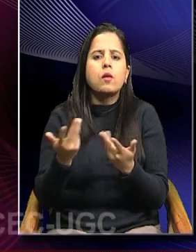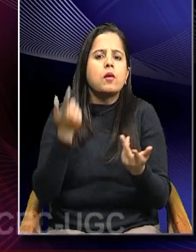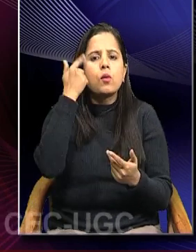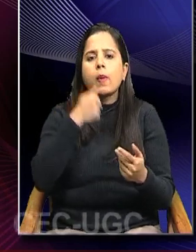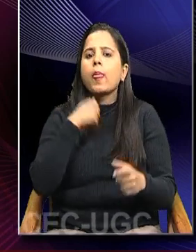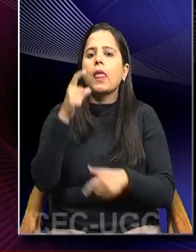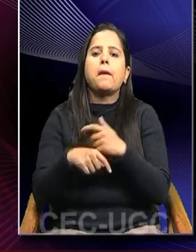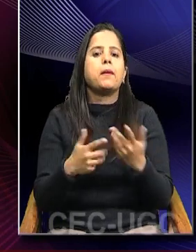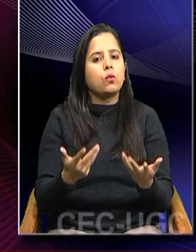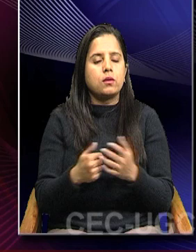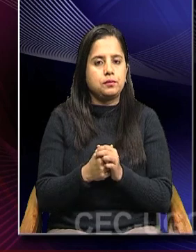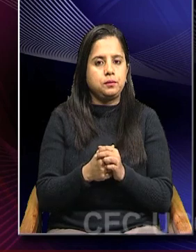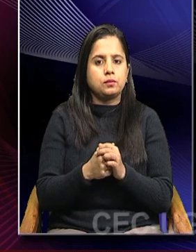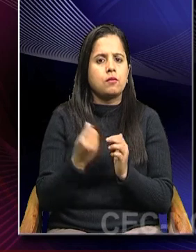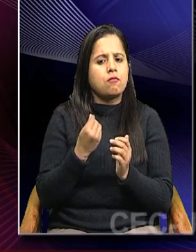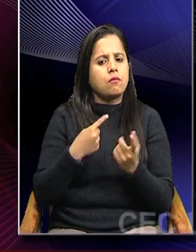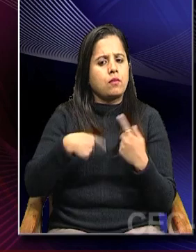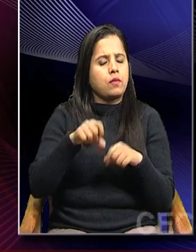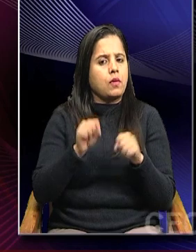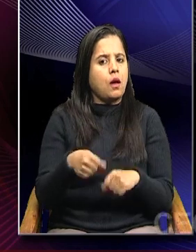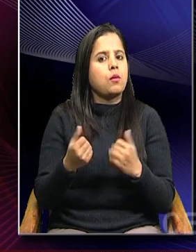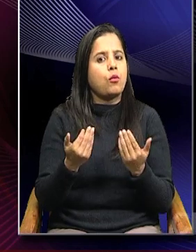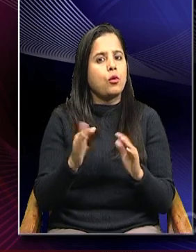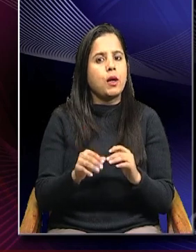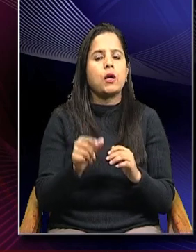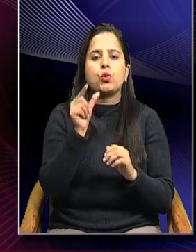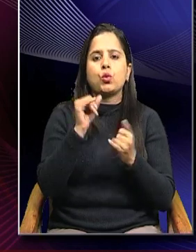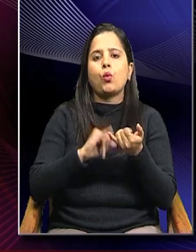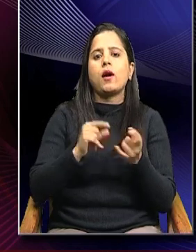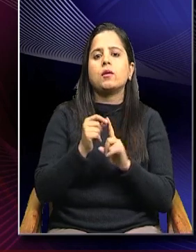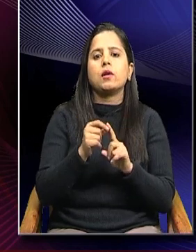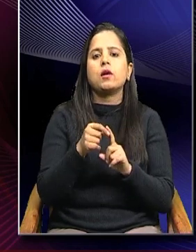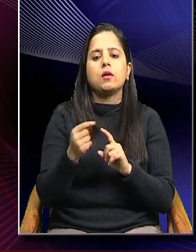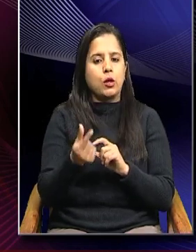company. In what manner we can create a USP, unique